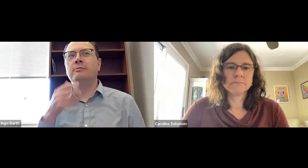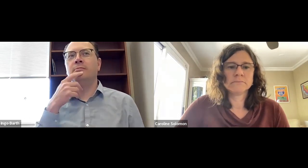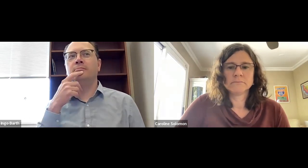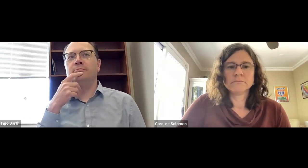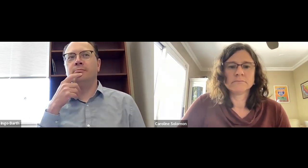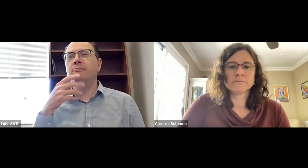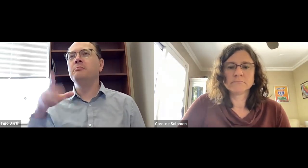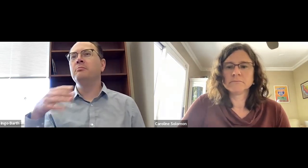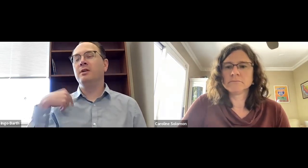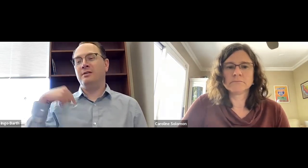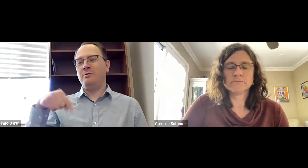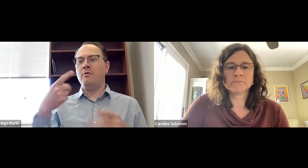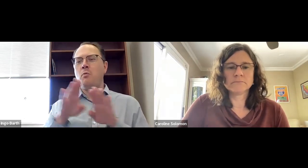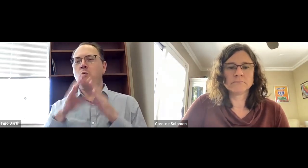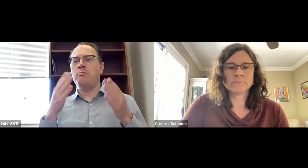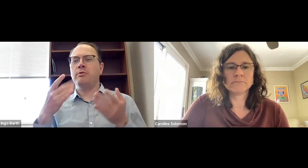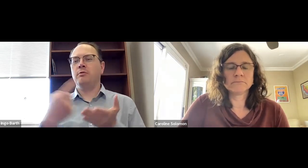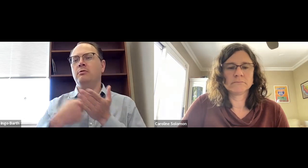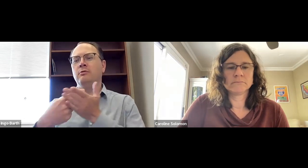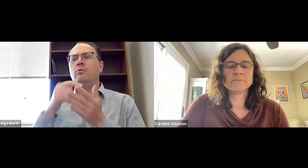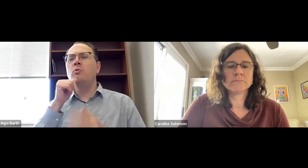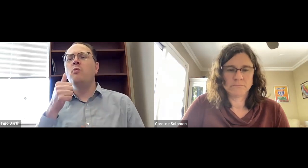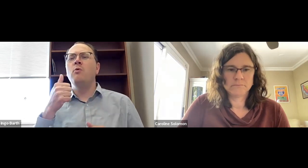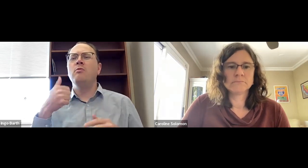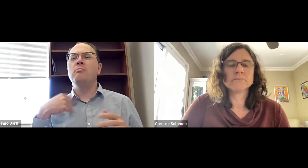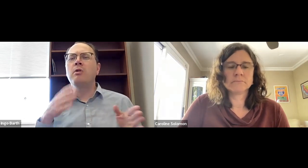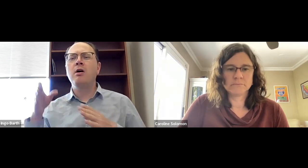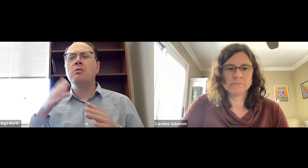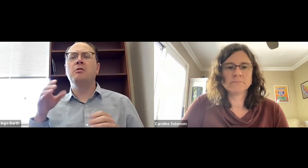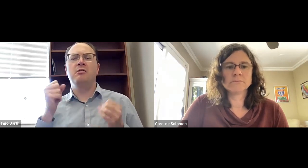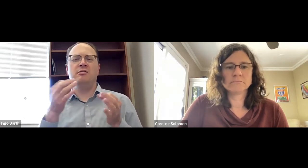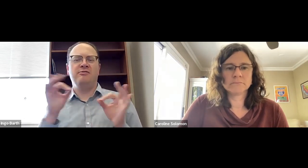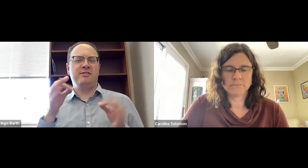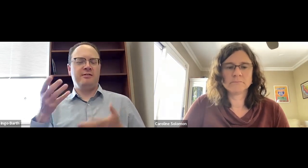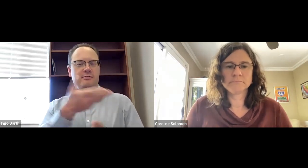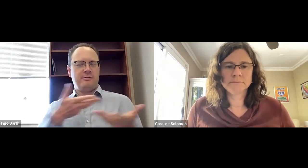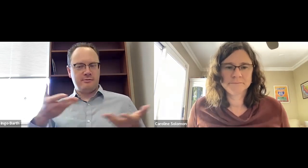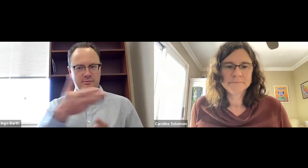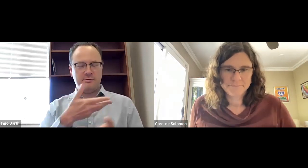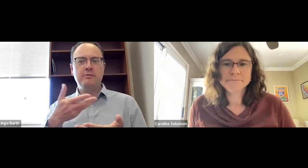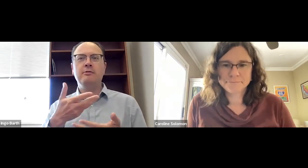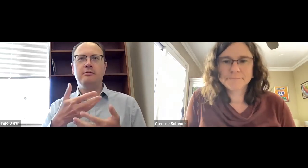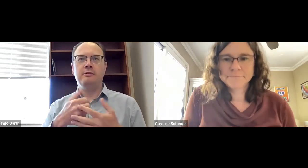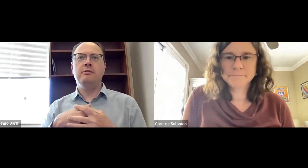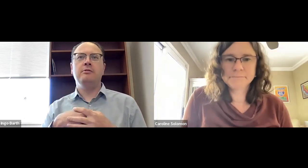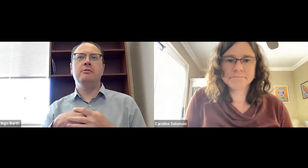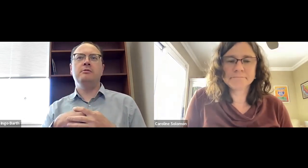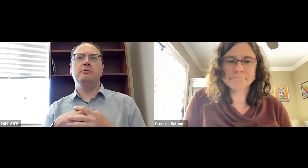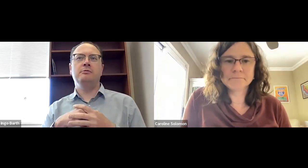Because there's not too many people, I don't think. We can have a more open discussion and a free exchange of ideas